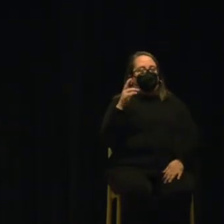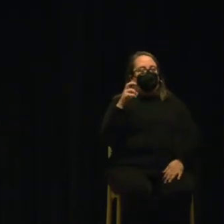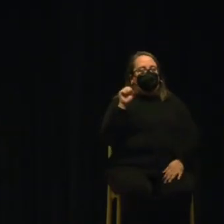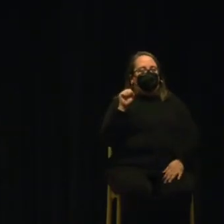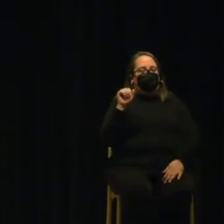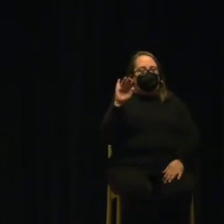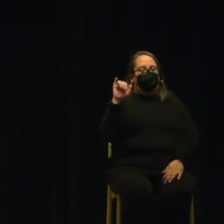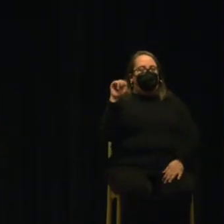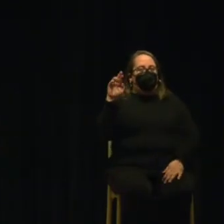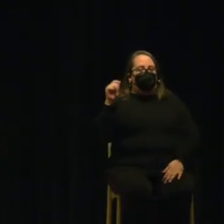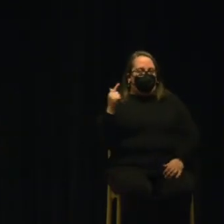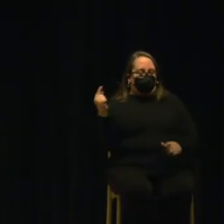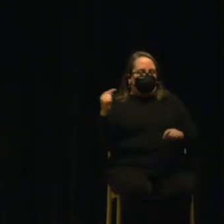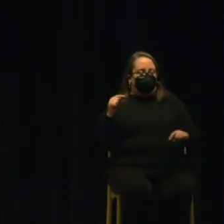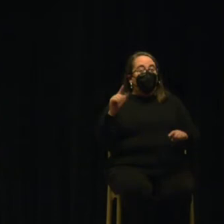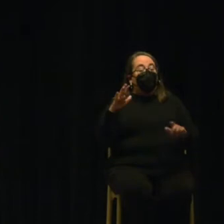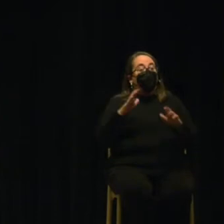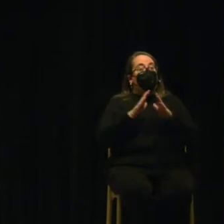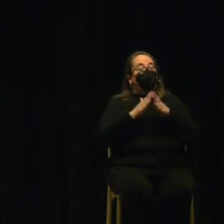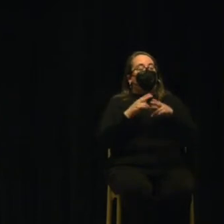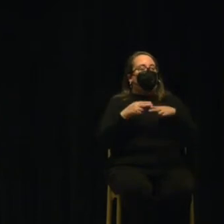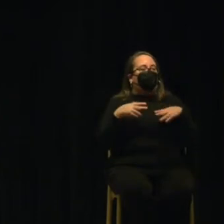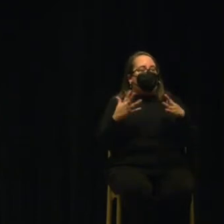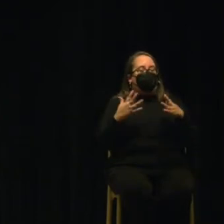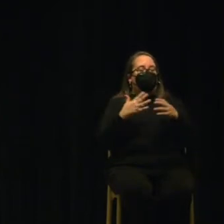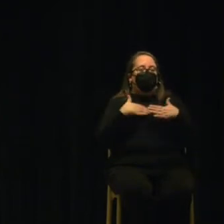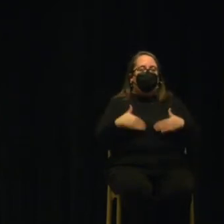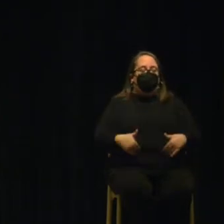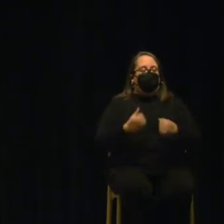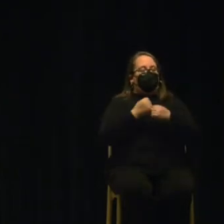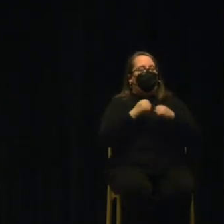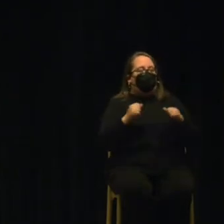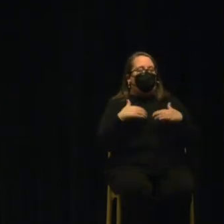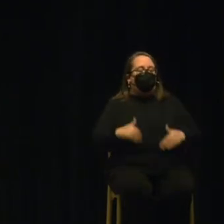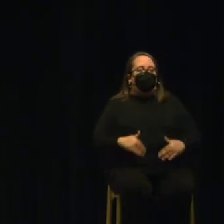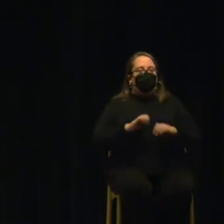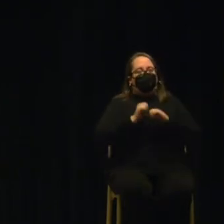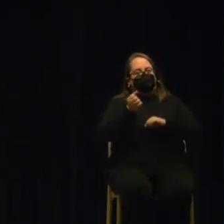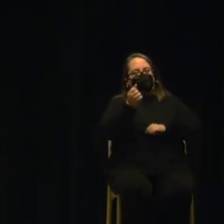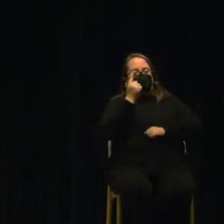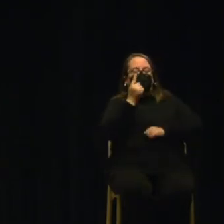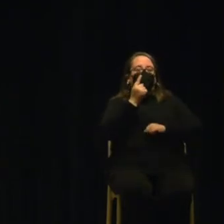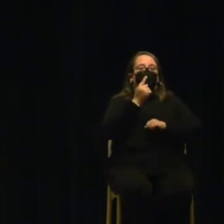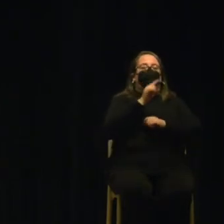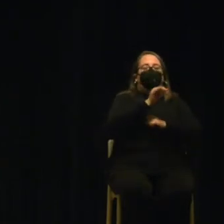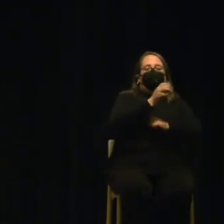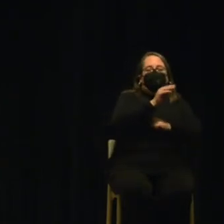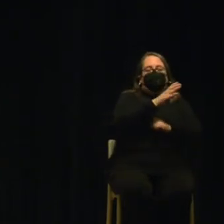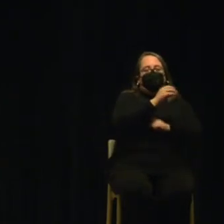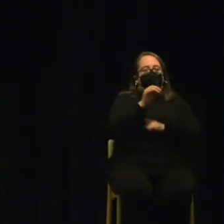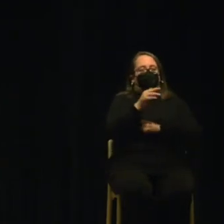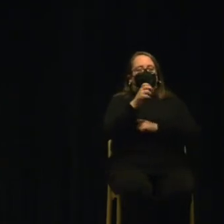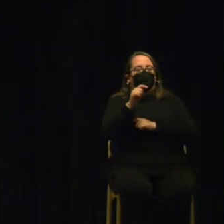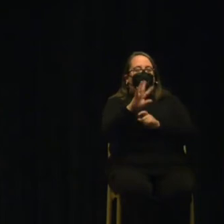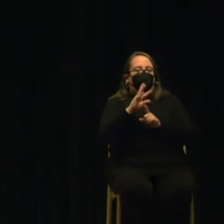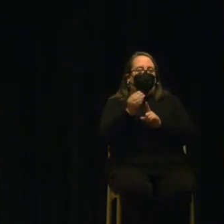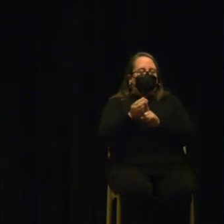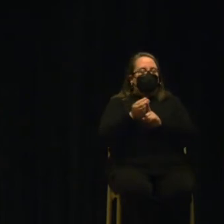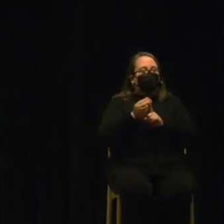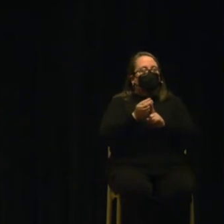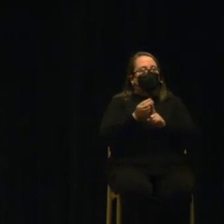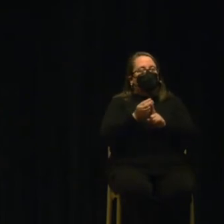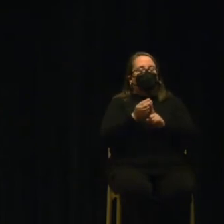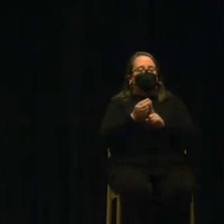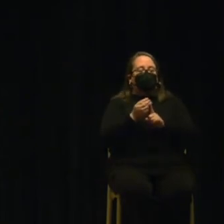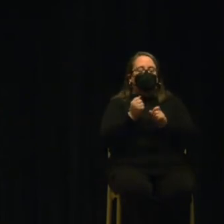is called The Body Liberation Project. And it's how we understand racism in diet culture and helps cultivate joy and build collective